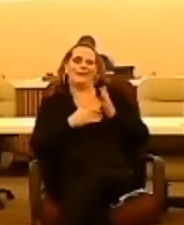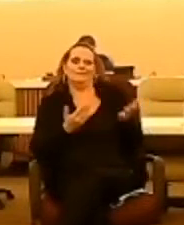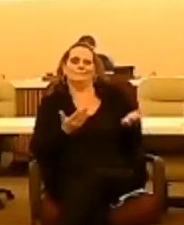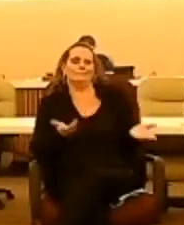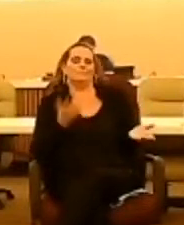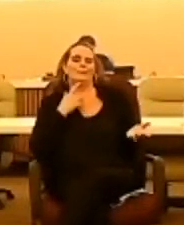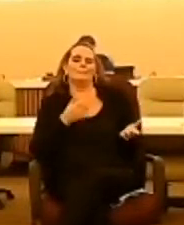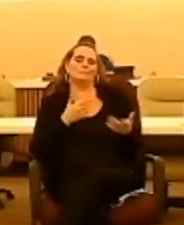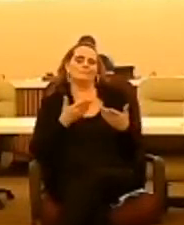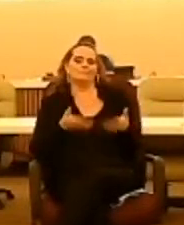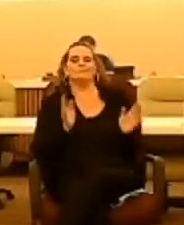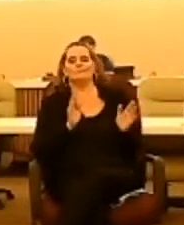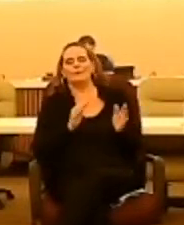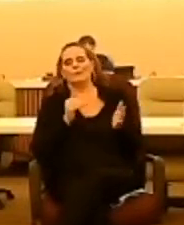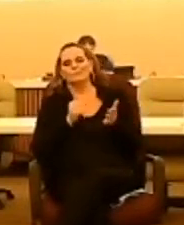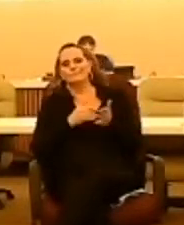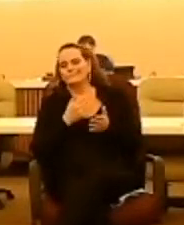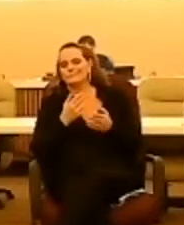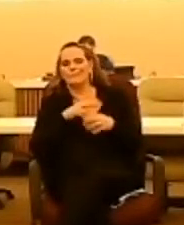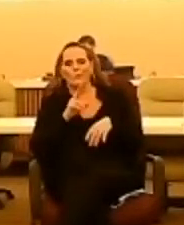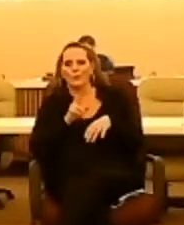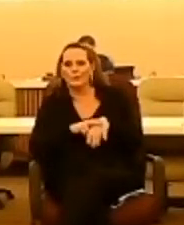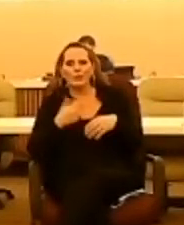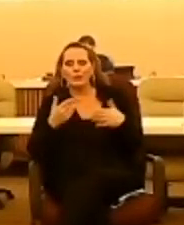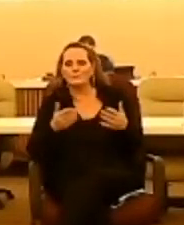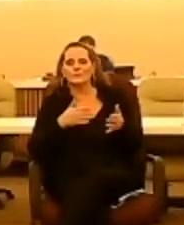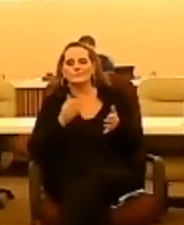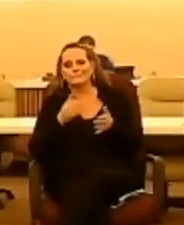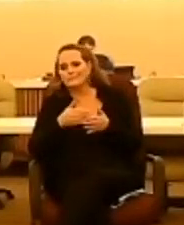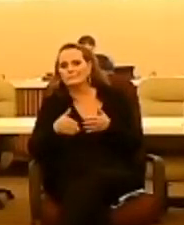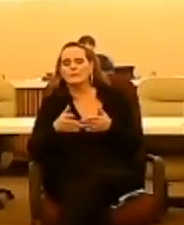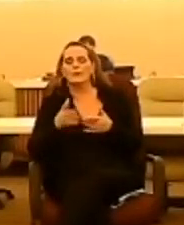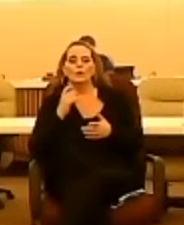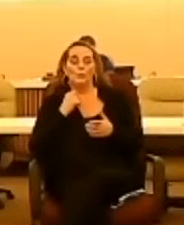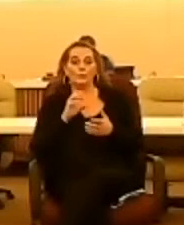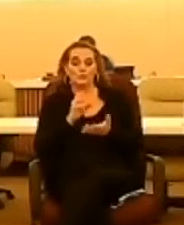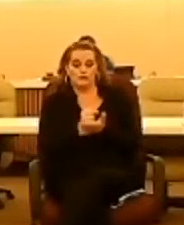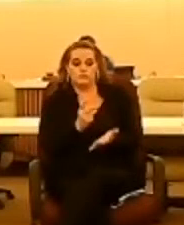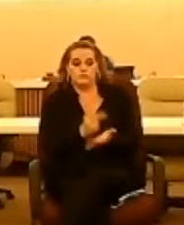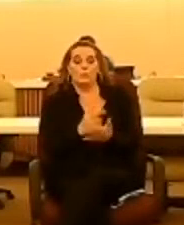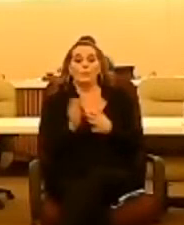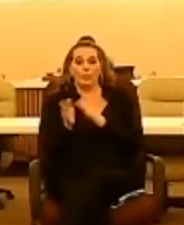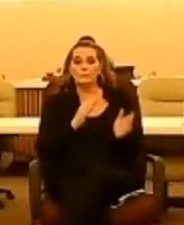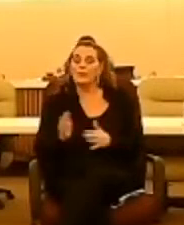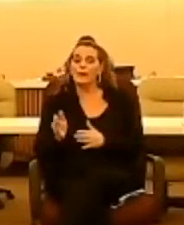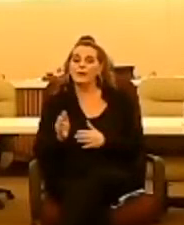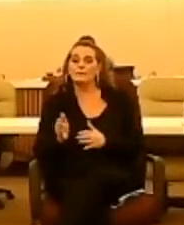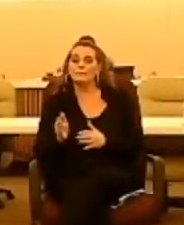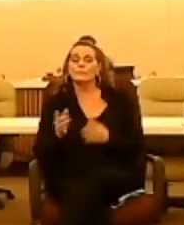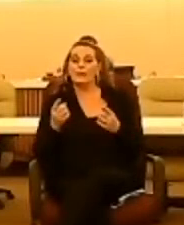fairly routine. It's effectively when you approve the plans,